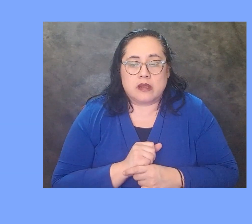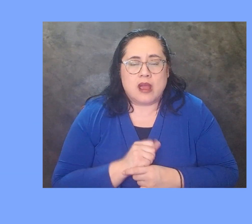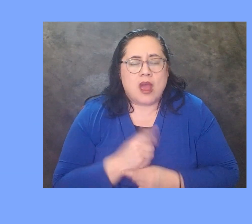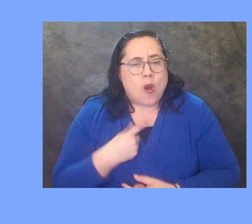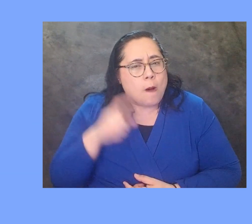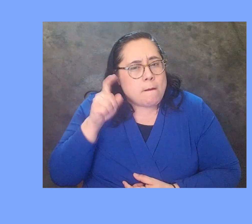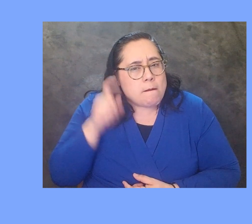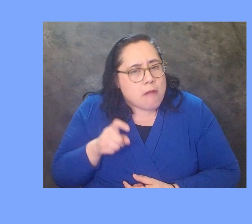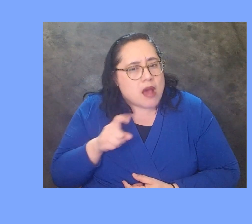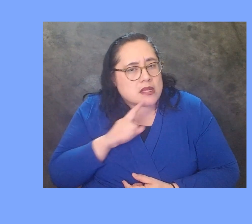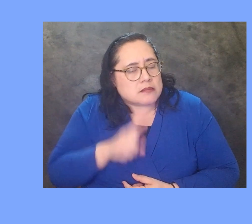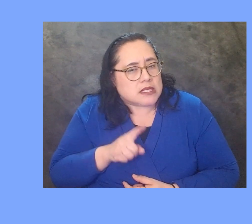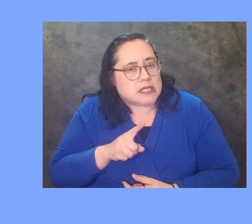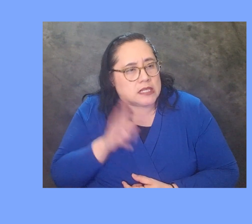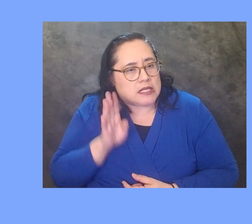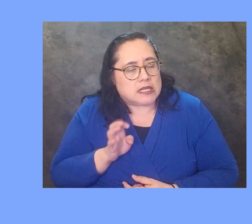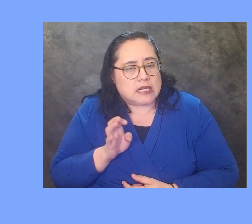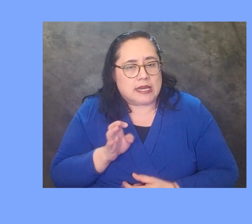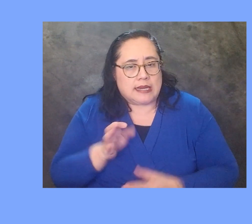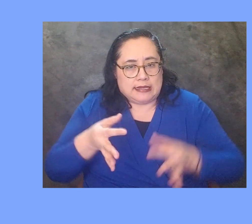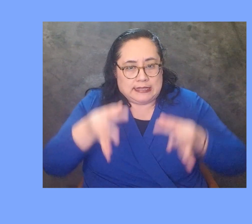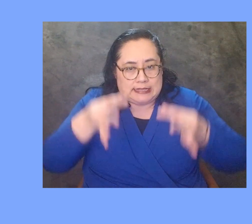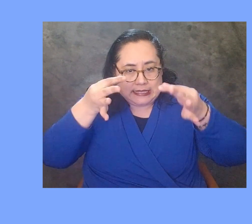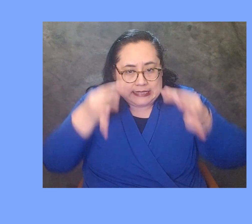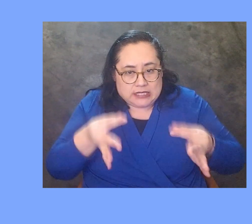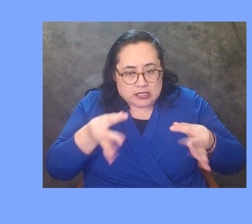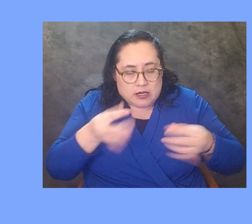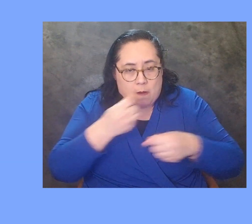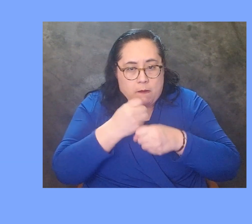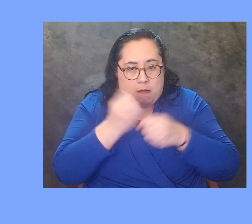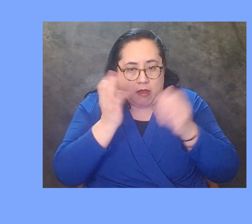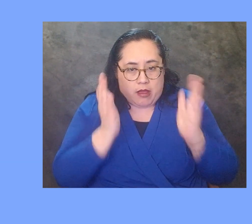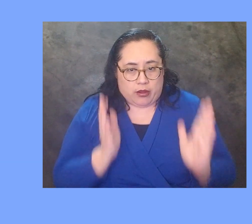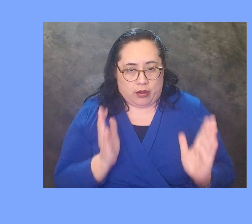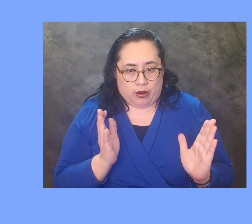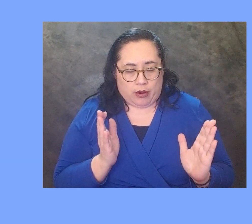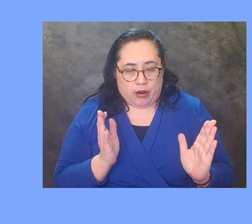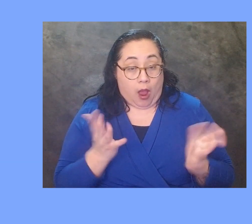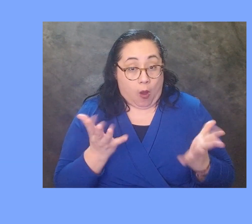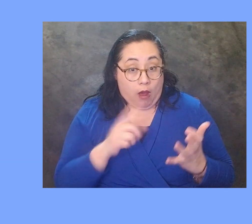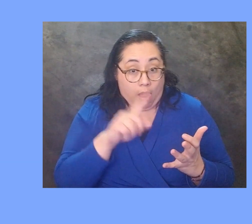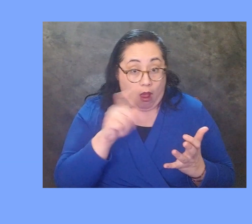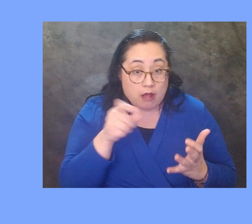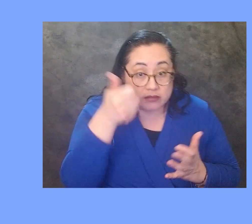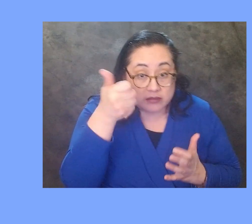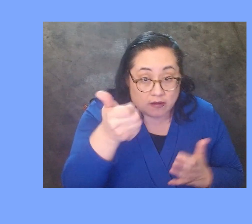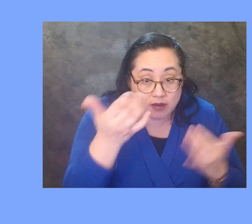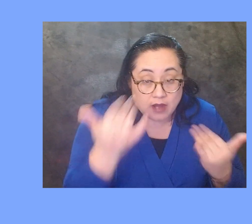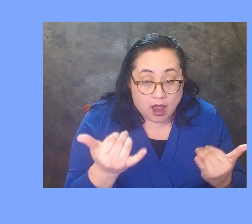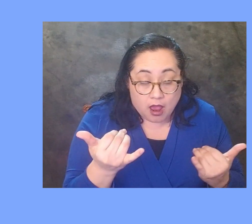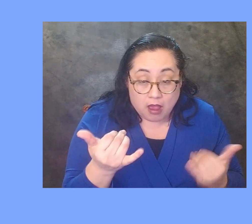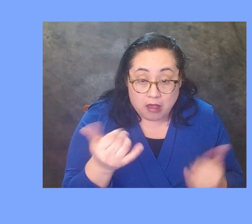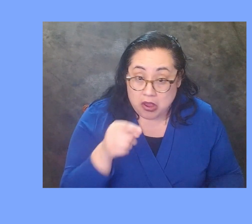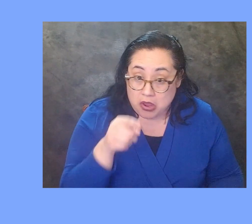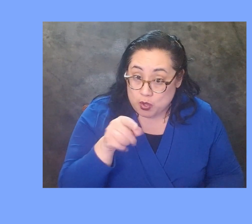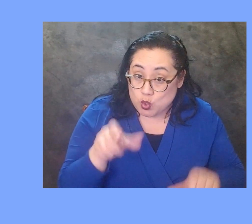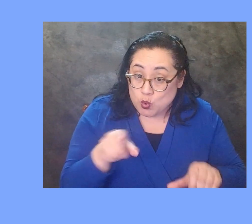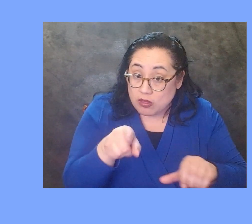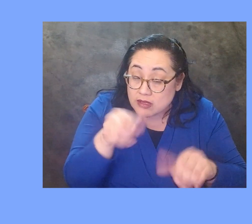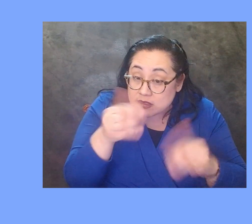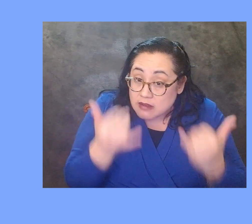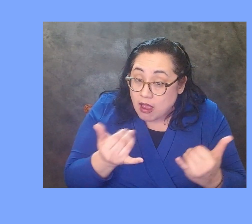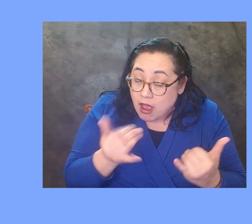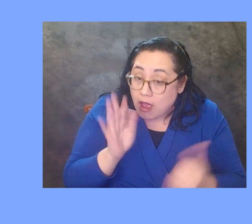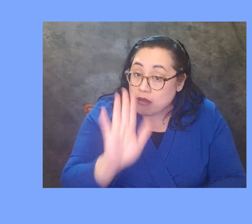always when you're working. And you must be, again, a decision maker. I want you to ask yourself